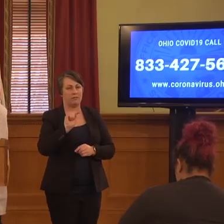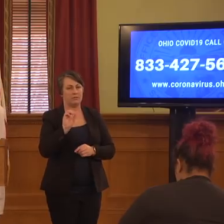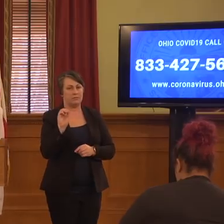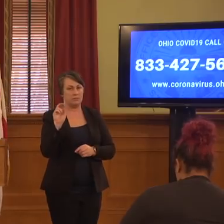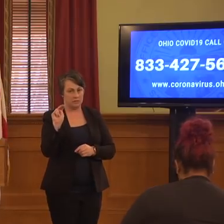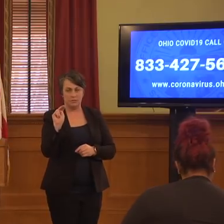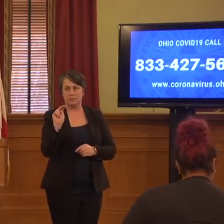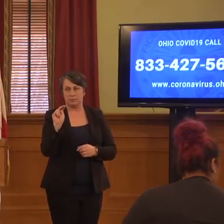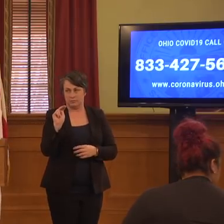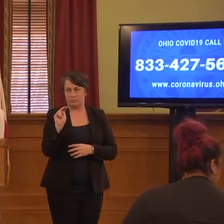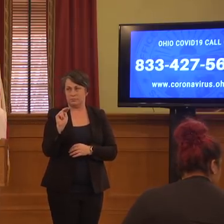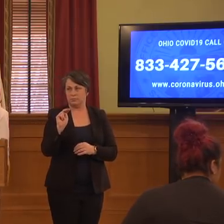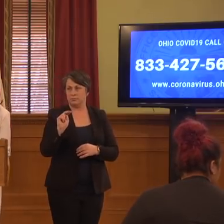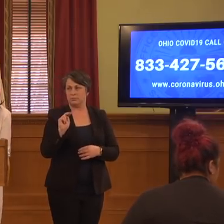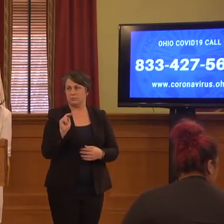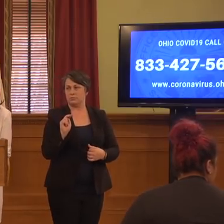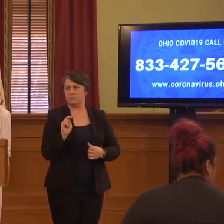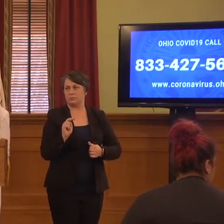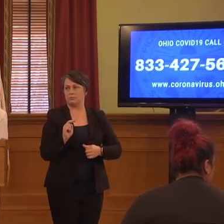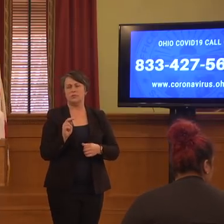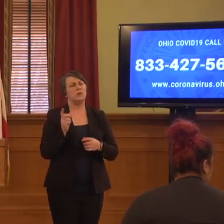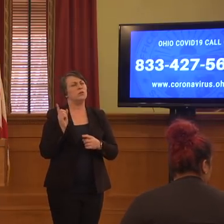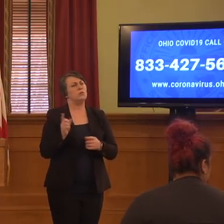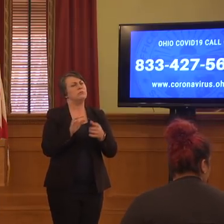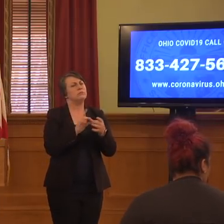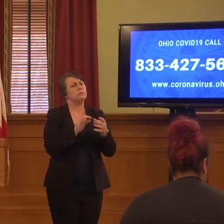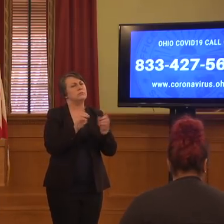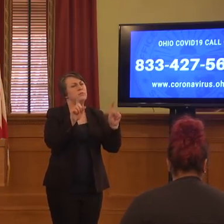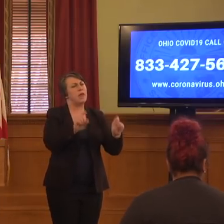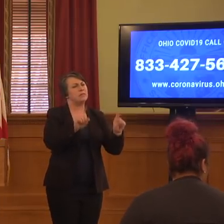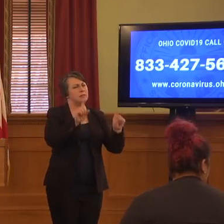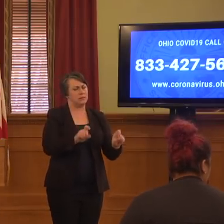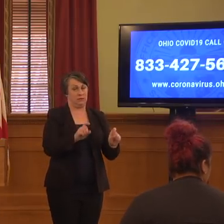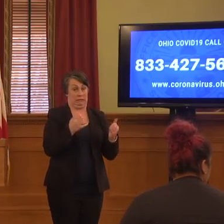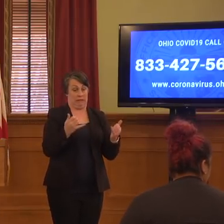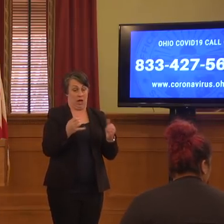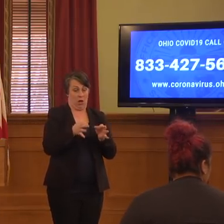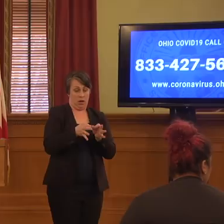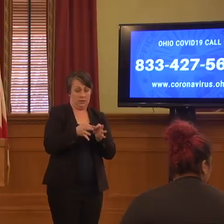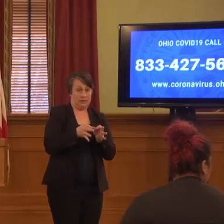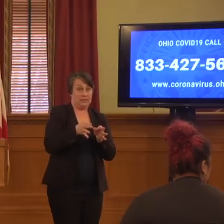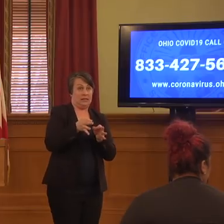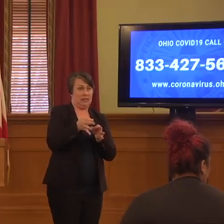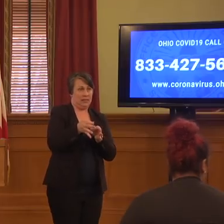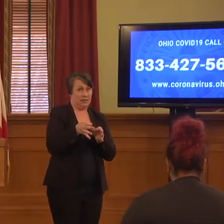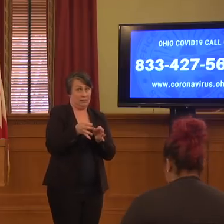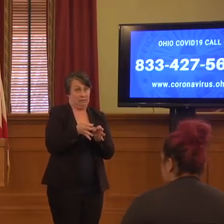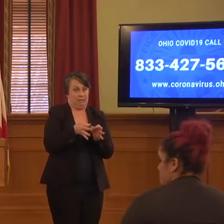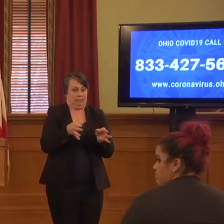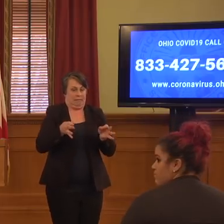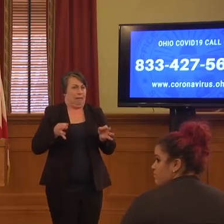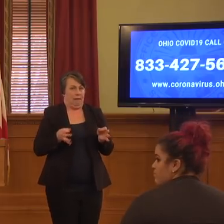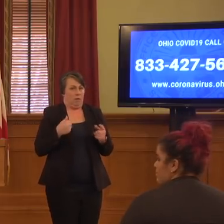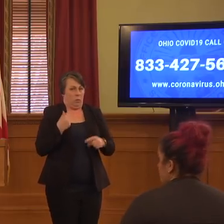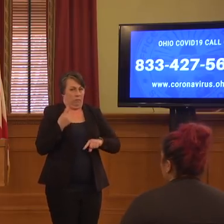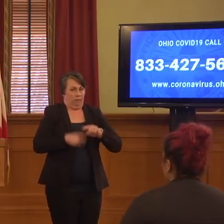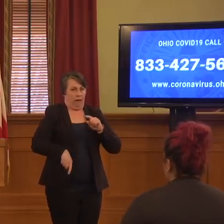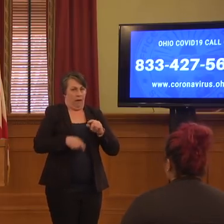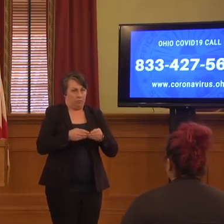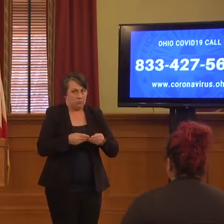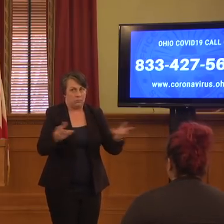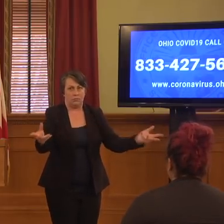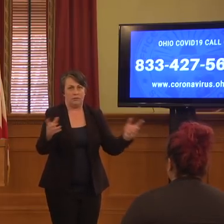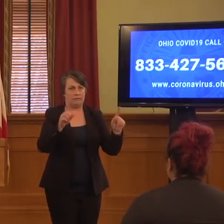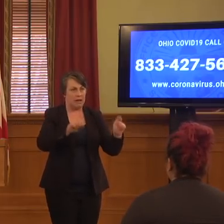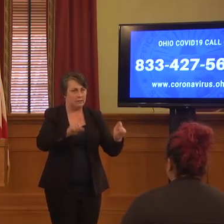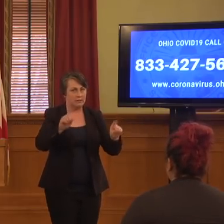that, well, I guess, how has the delay in testing and the limited capacity across the country, how has that hampered our